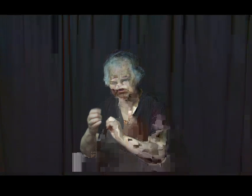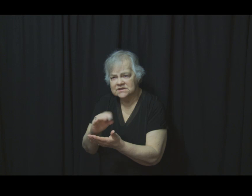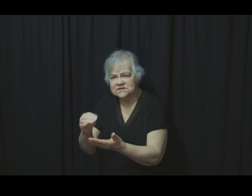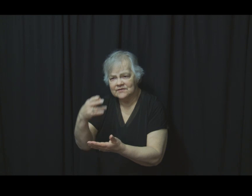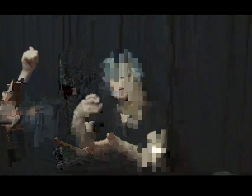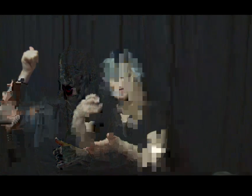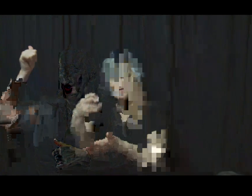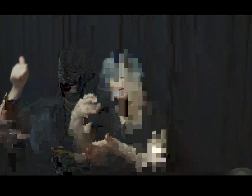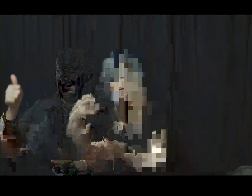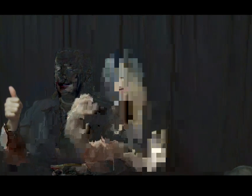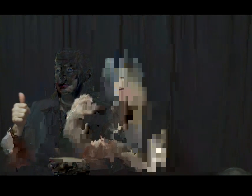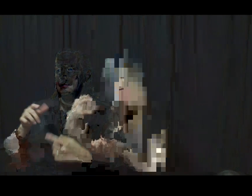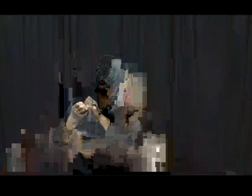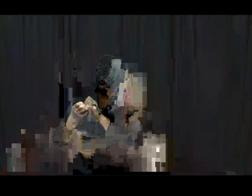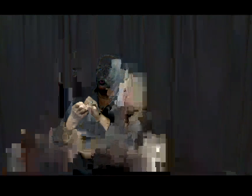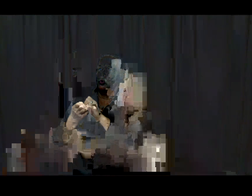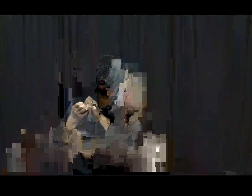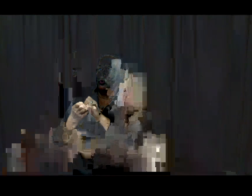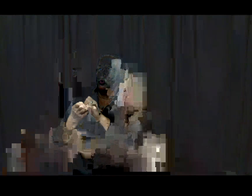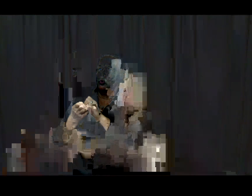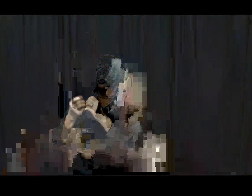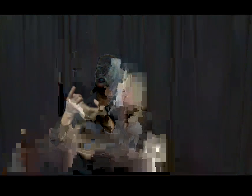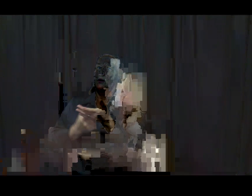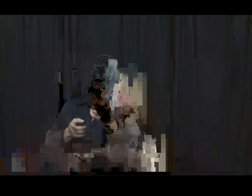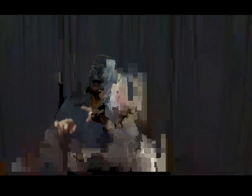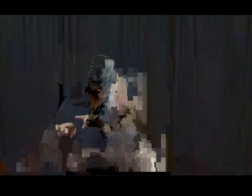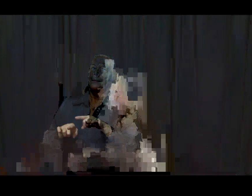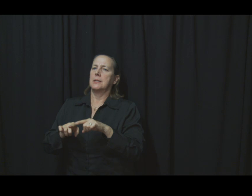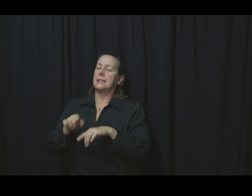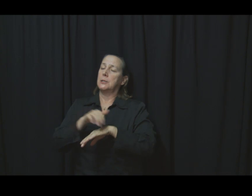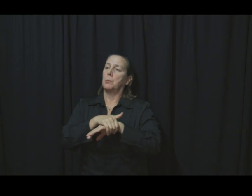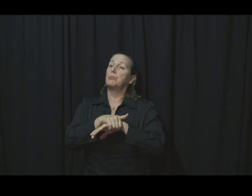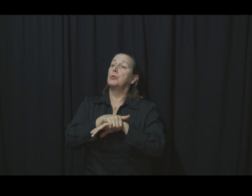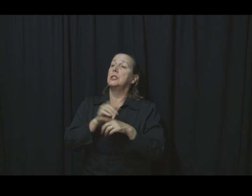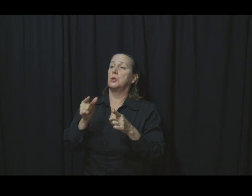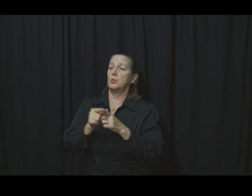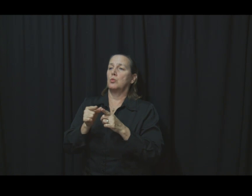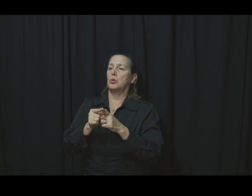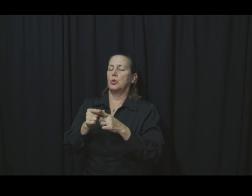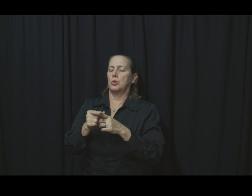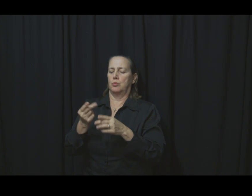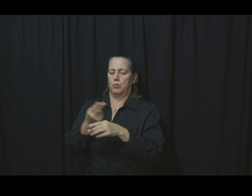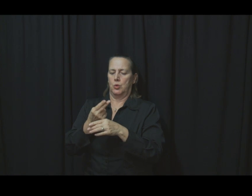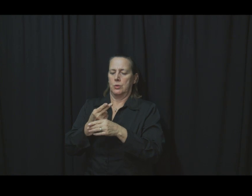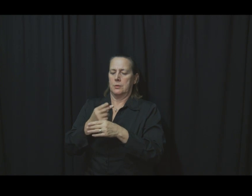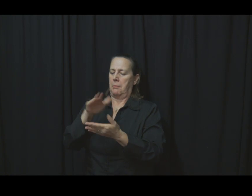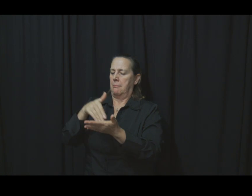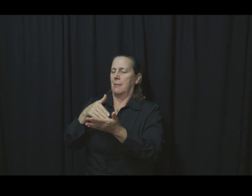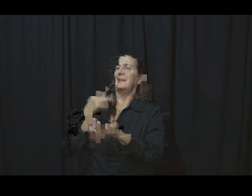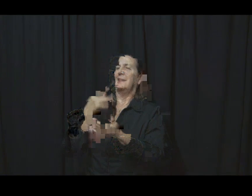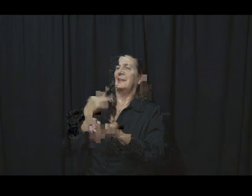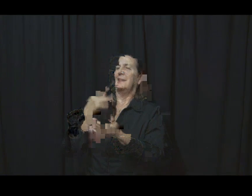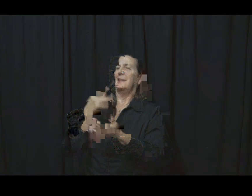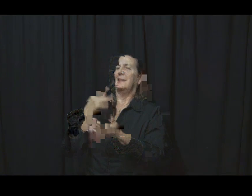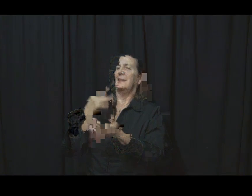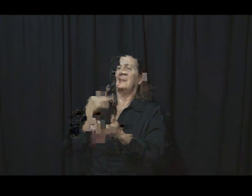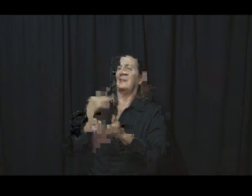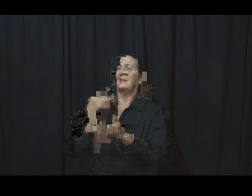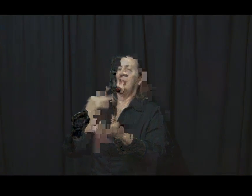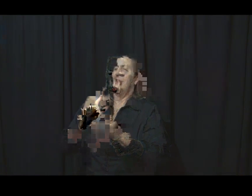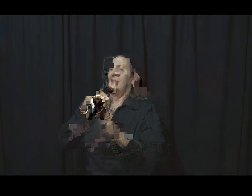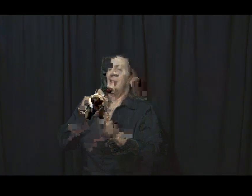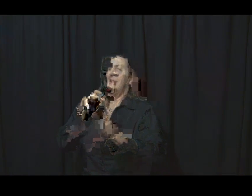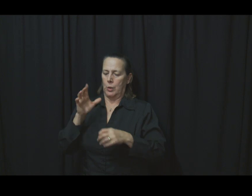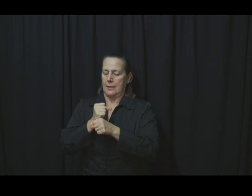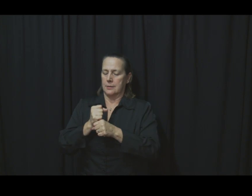and growing smart. British word that was used in the middle 1800s. It's survival scores on